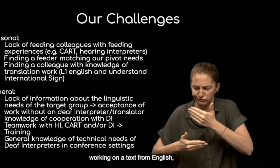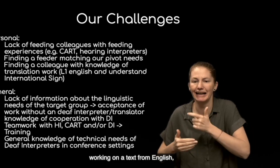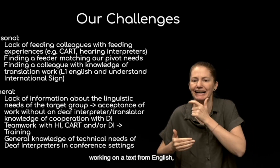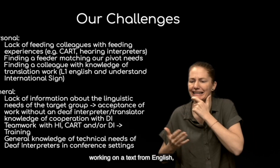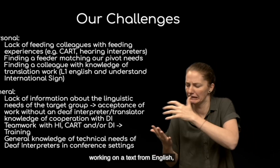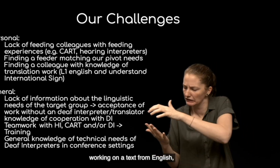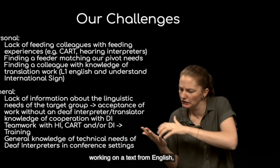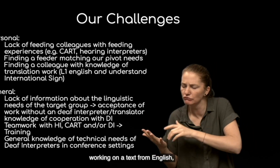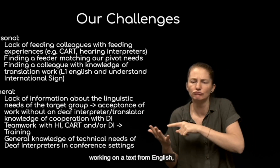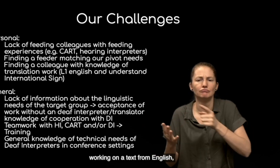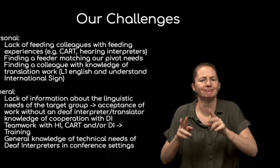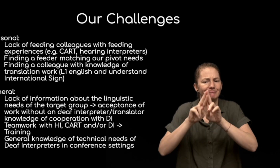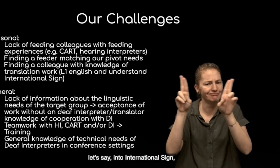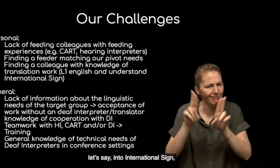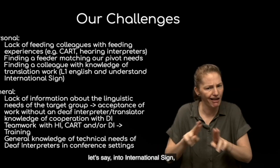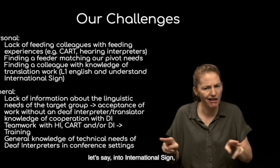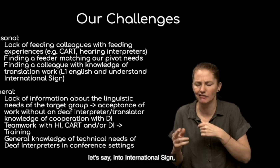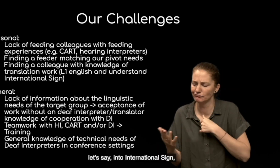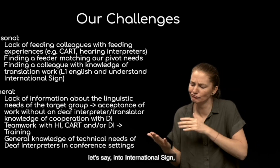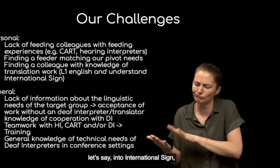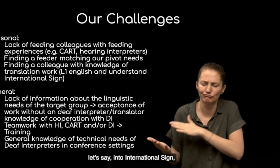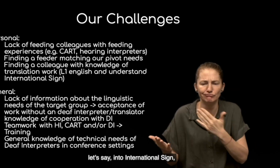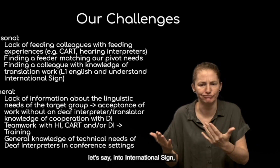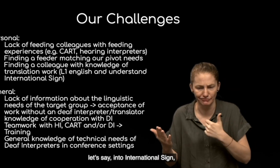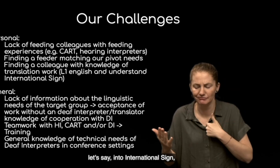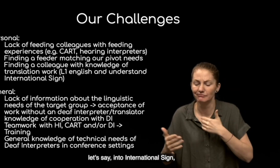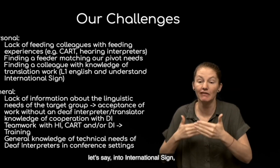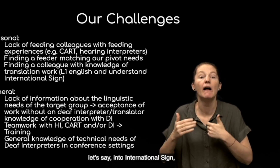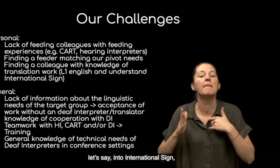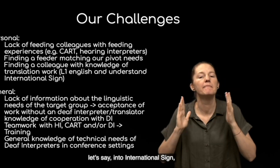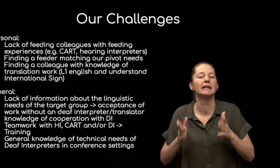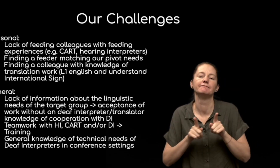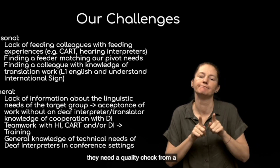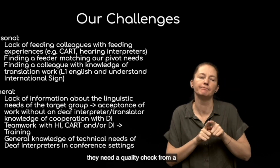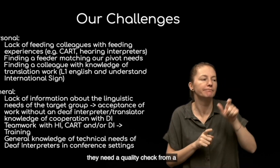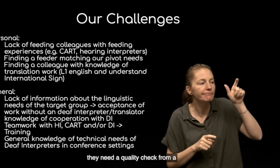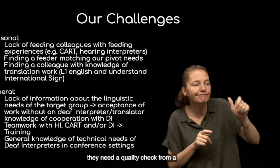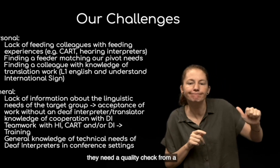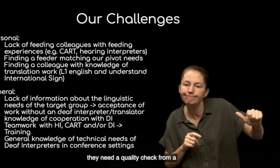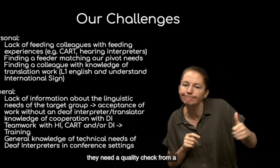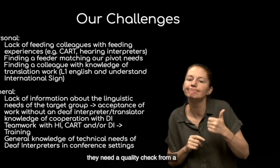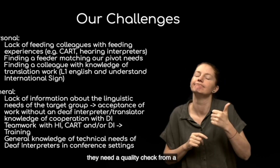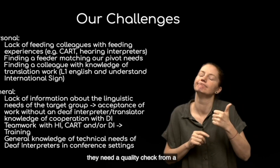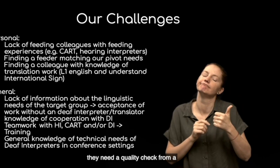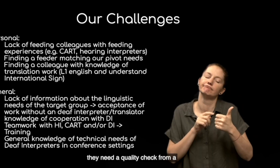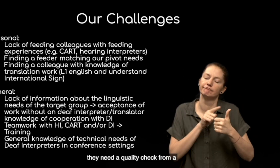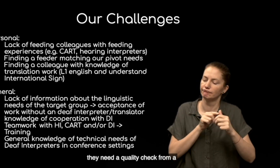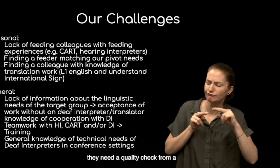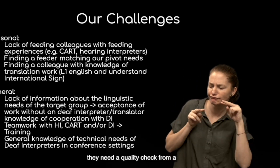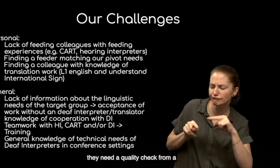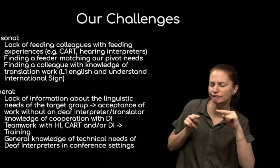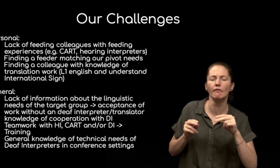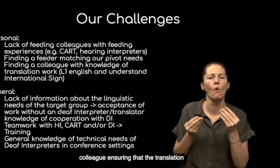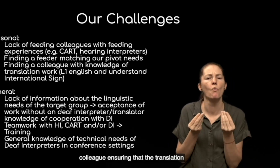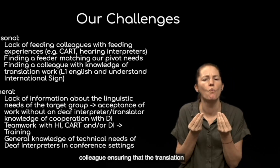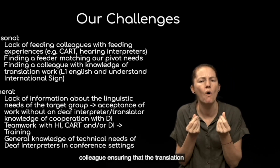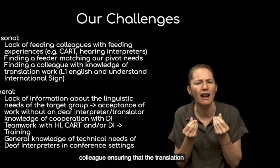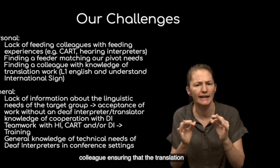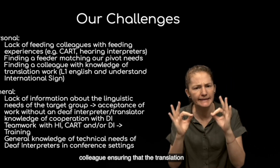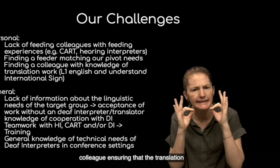into international sign, they need a quality check from a colleague ensuring that the translation is up to par. However, it is quite challenging to